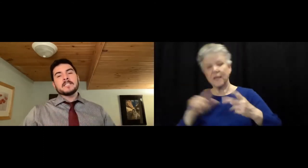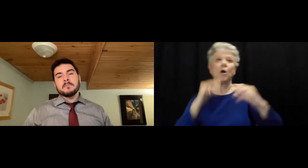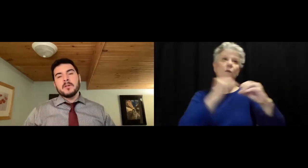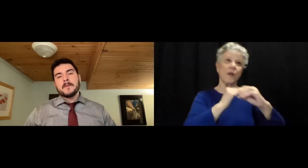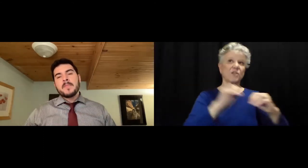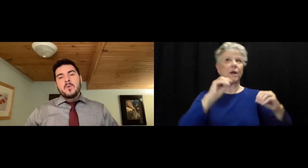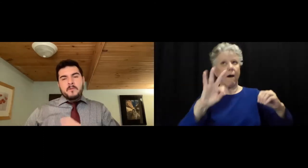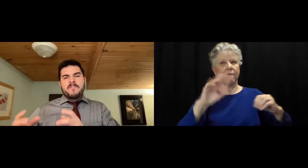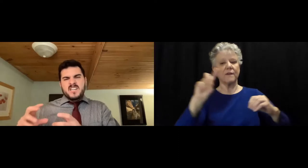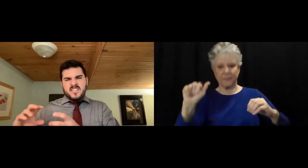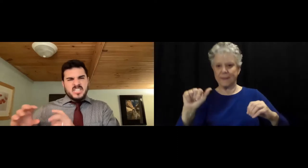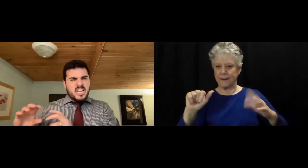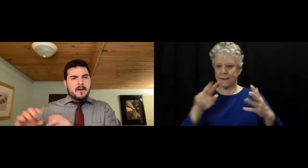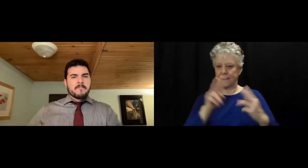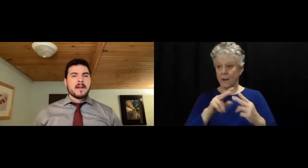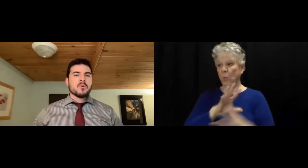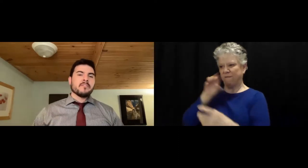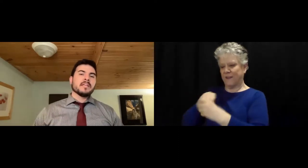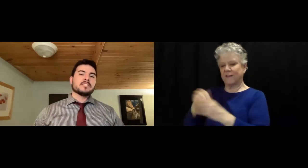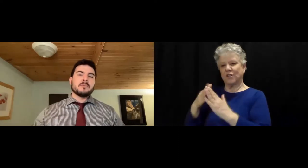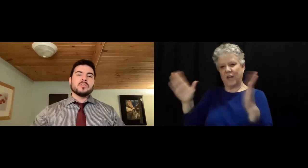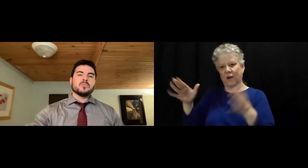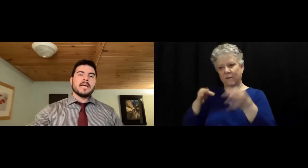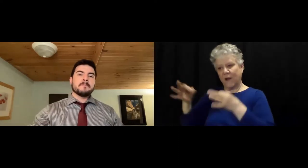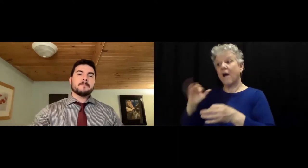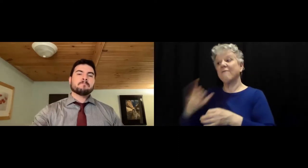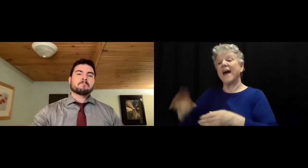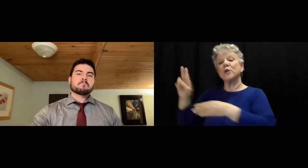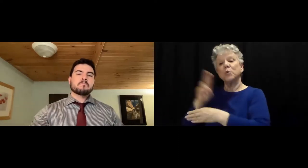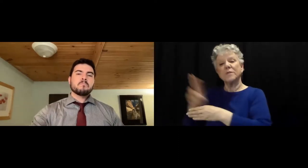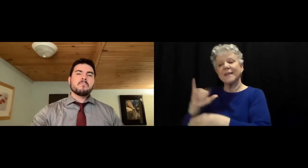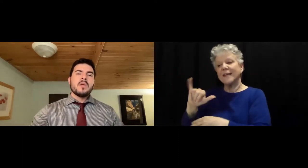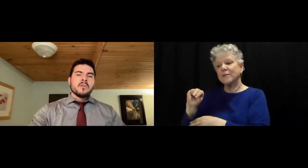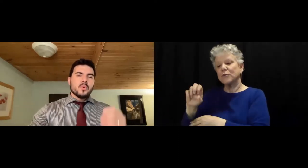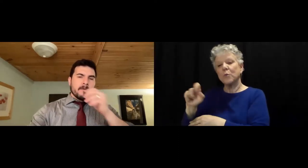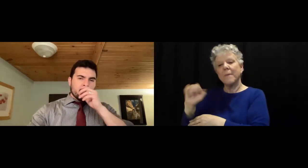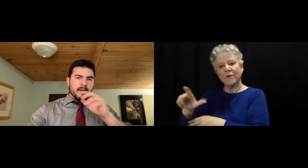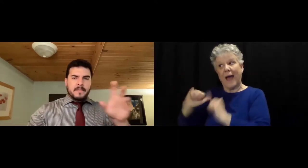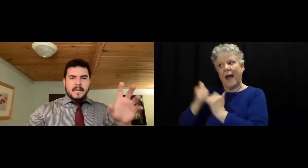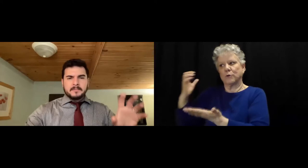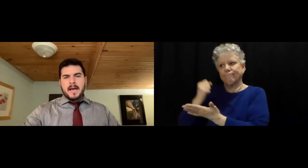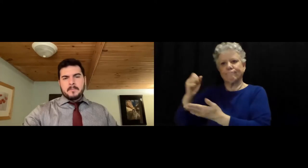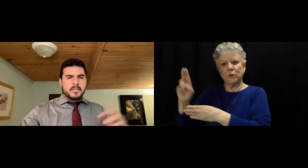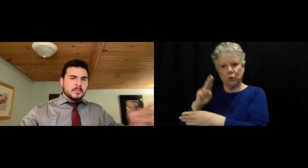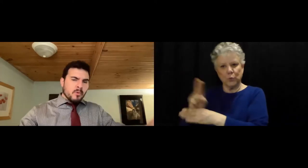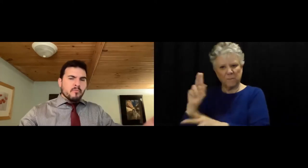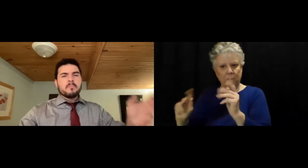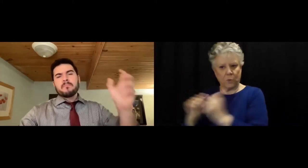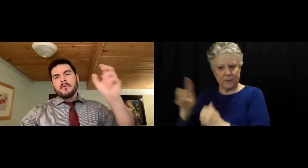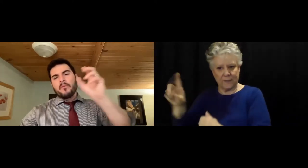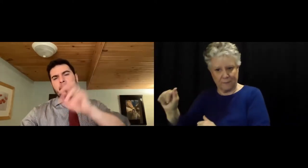of disability would fit into the generic framework of the instrumental use type. So we have three that I just mapped: